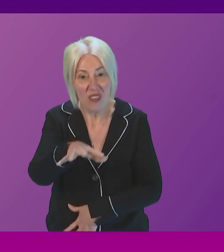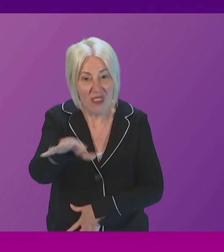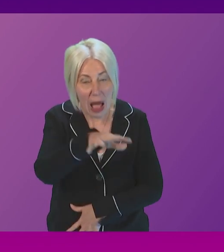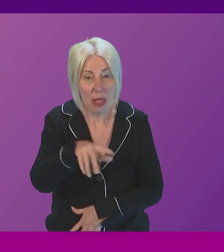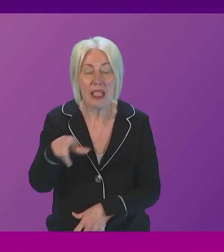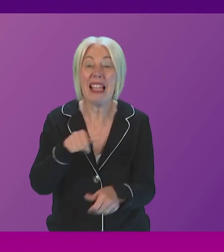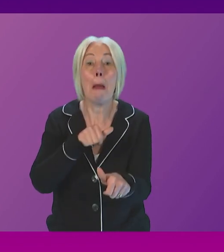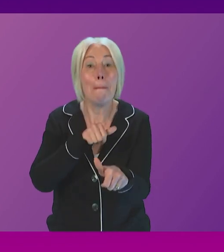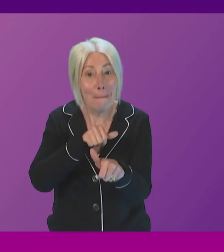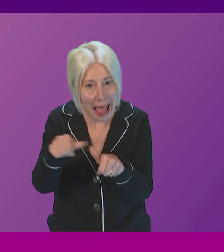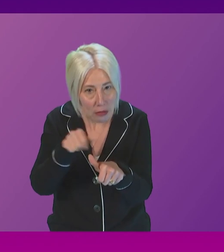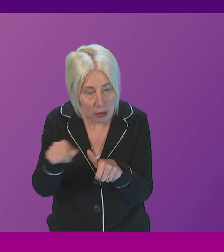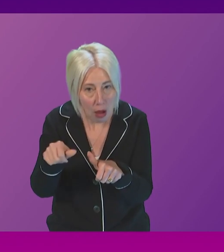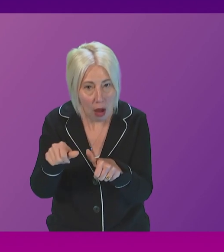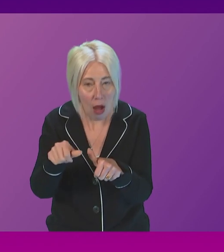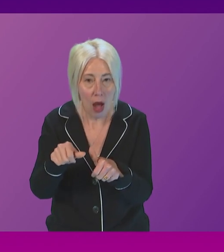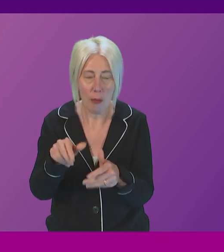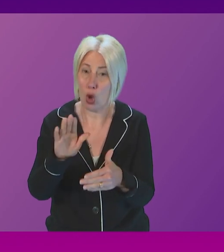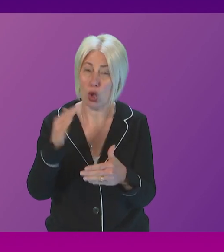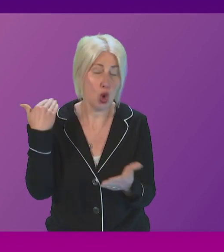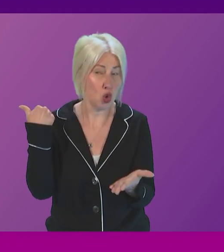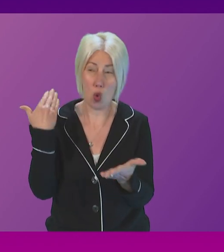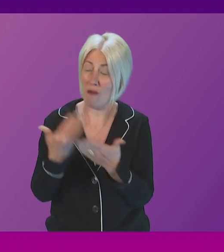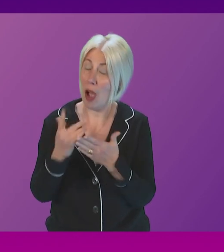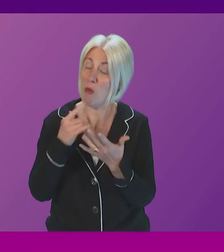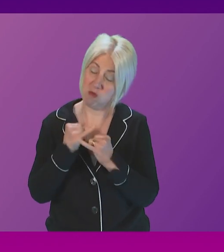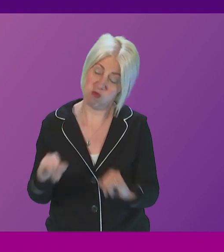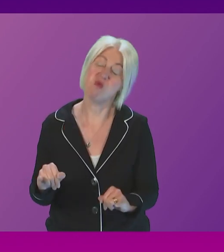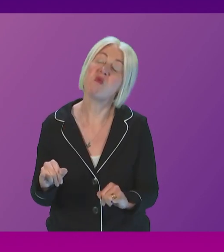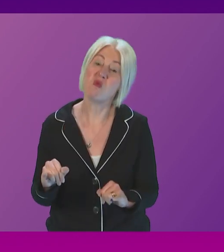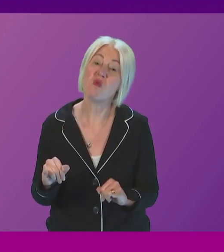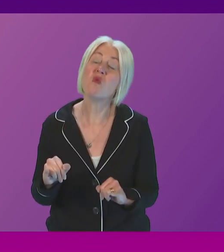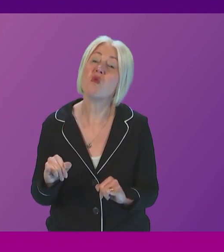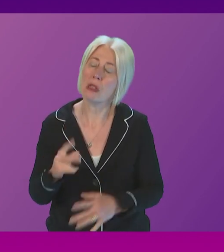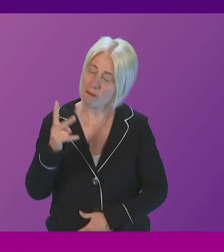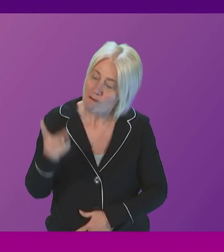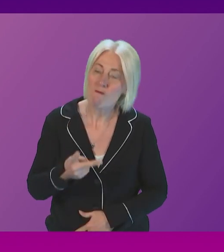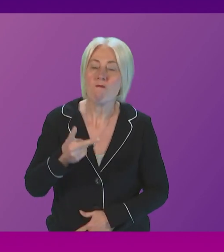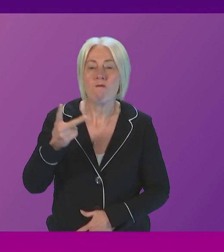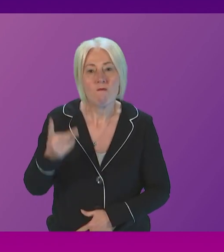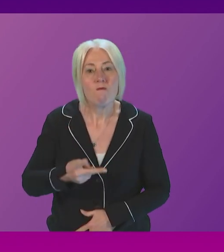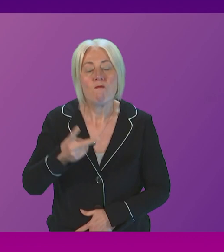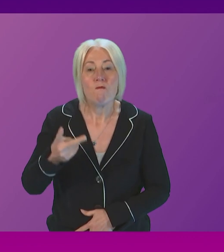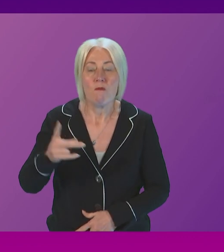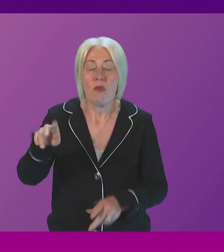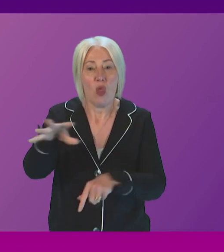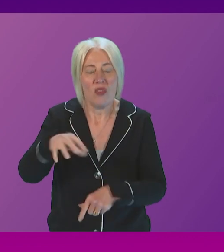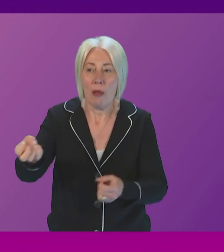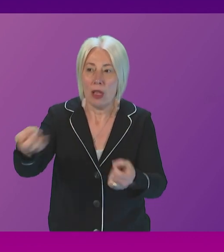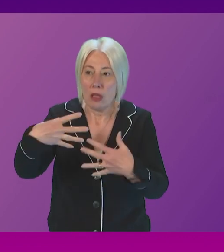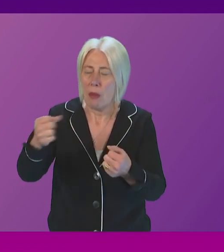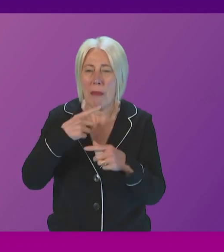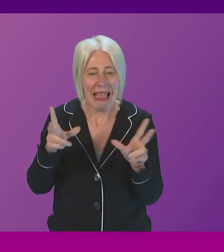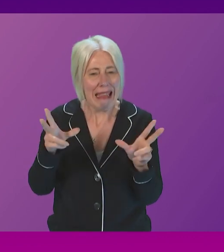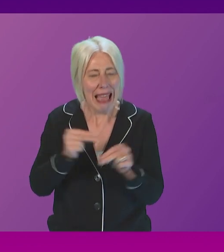better and which has so far been awfully lacking. Time and again we hear from them about the massive